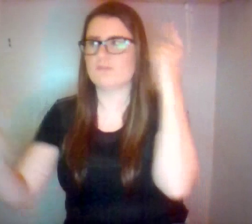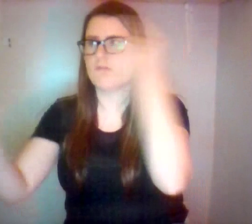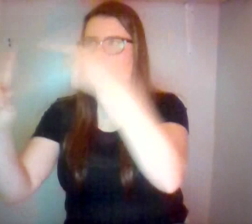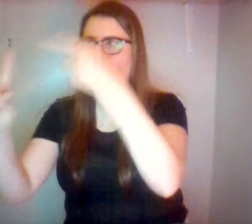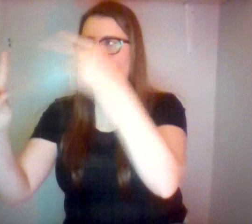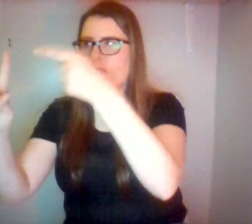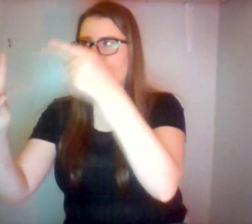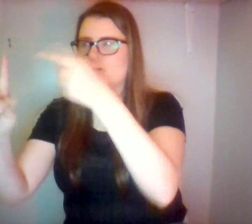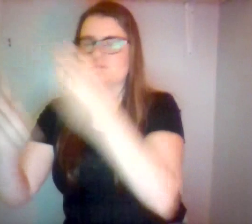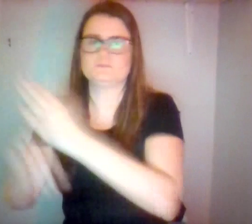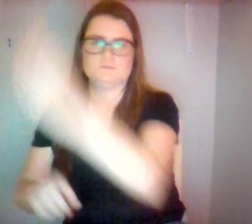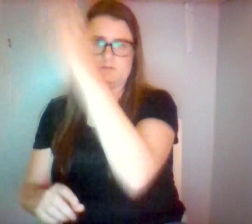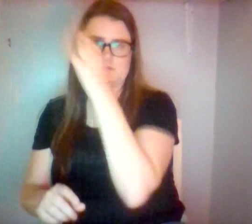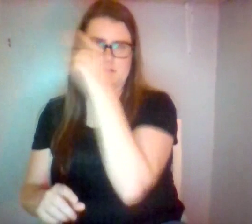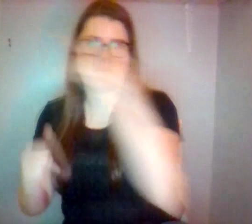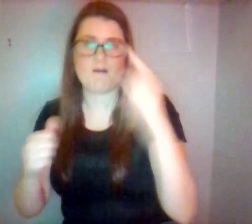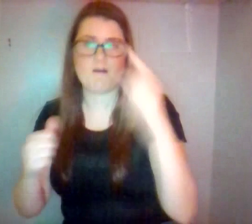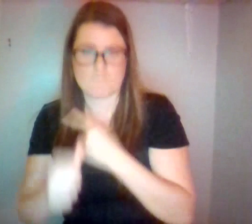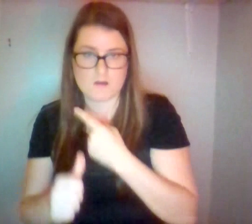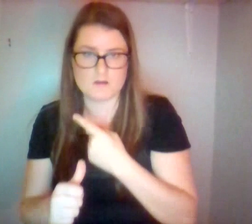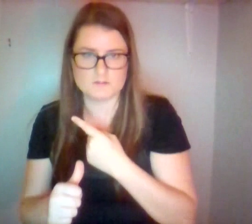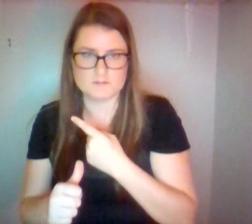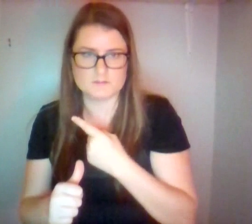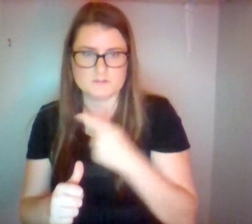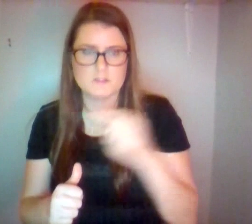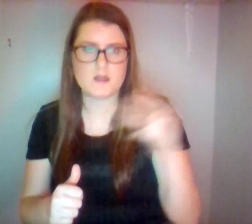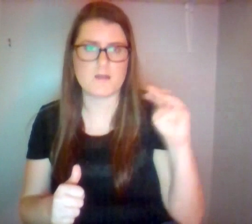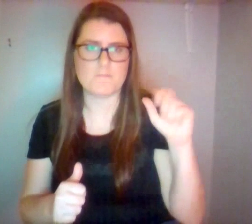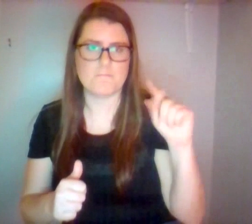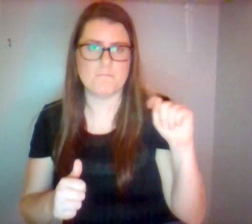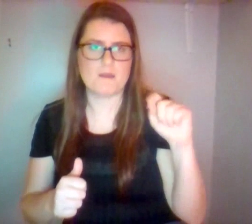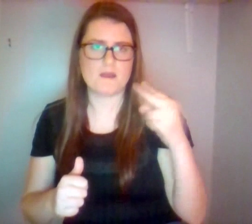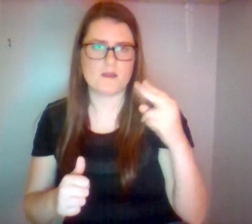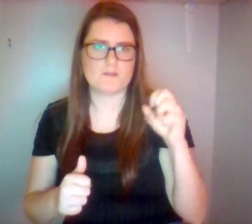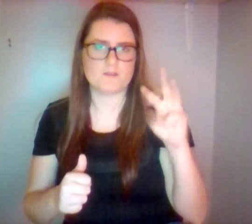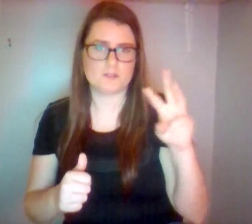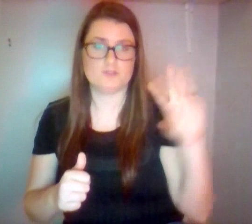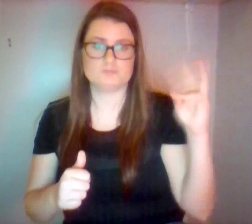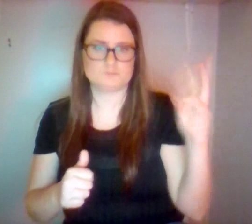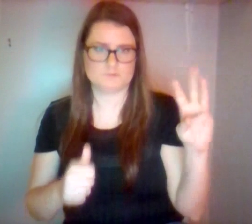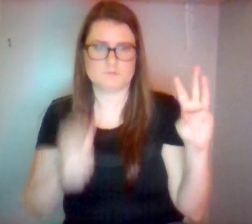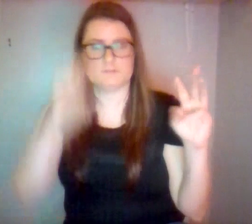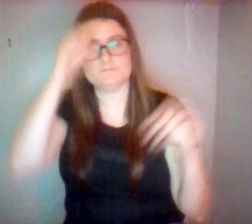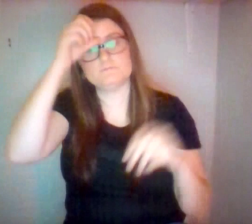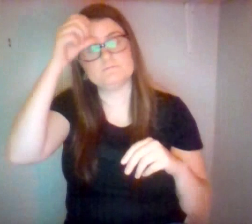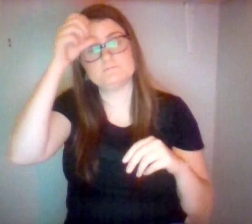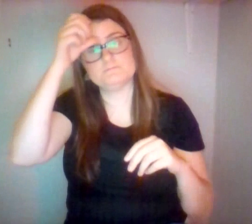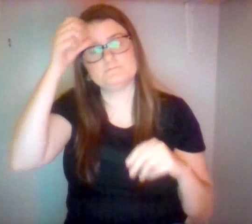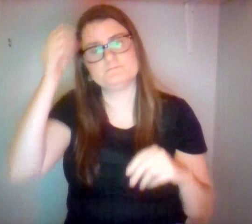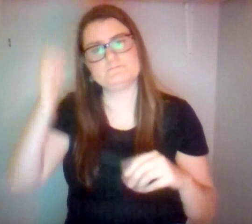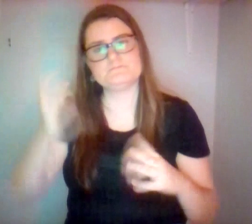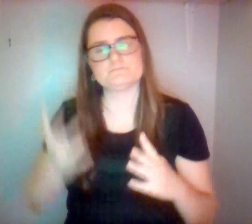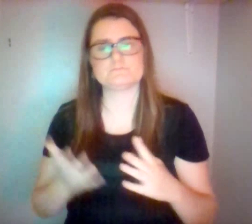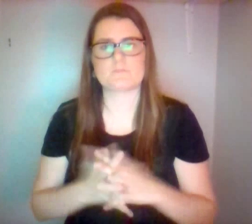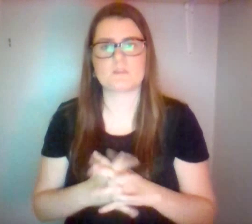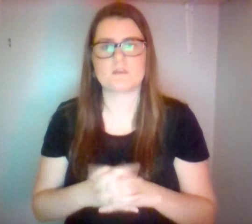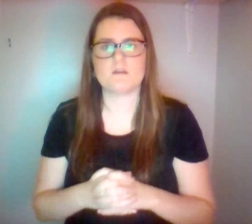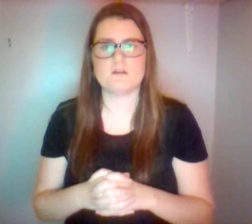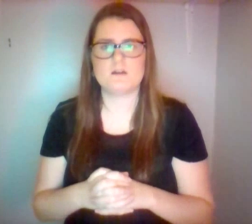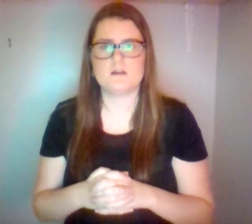They don't toil or spin. Yet I tell you, Solomon, isn't that right? Like one of these, God